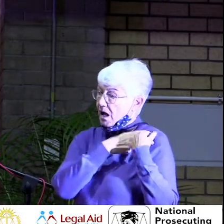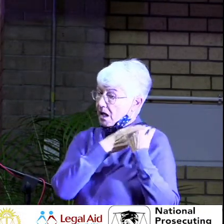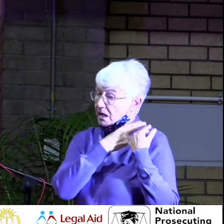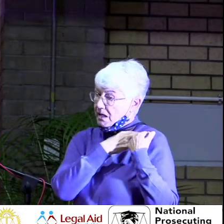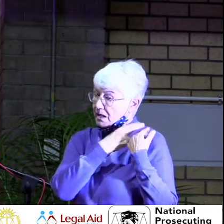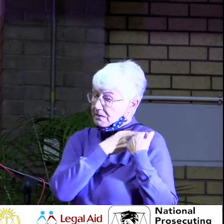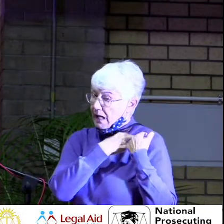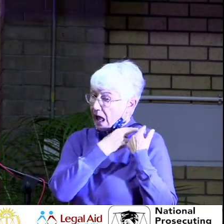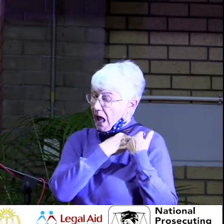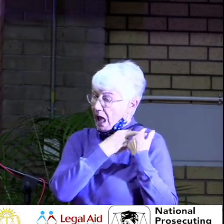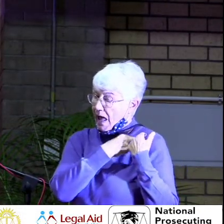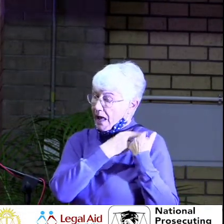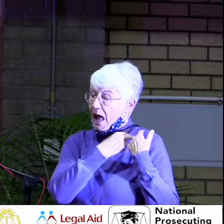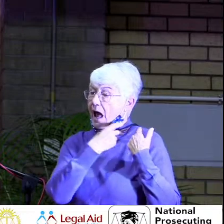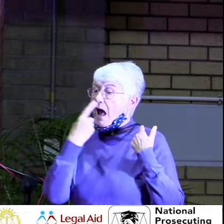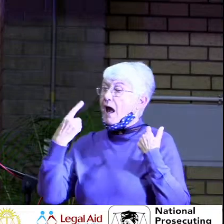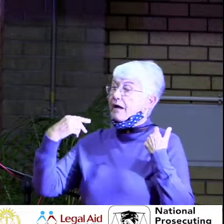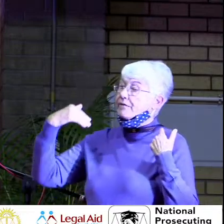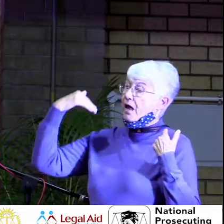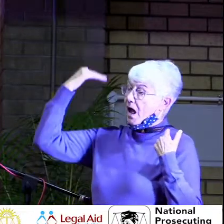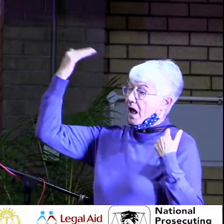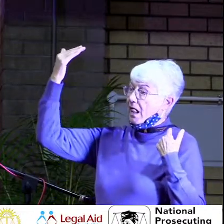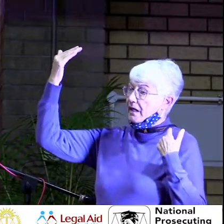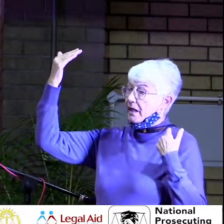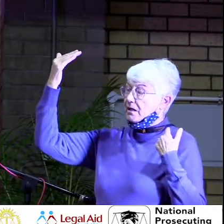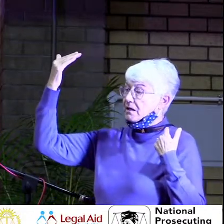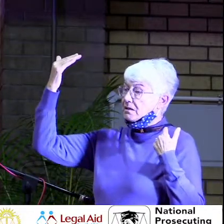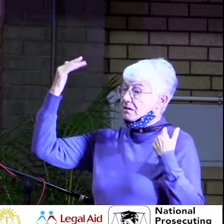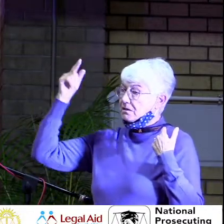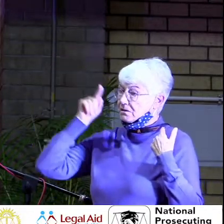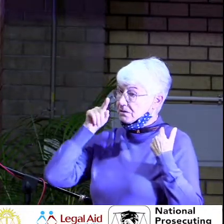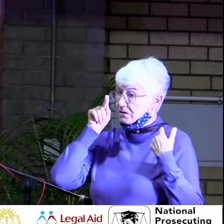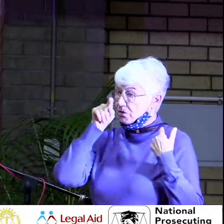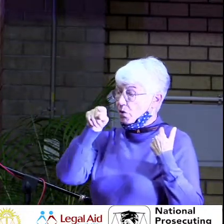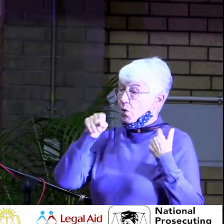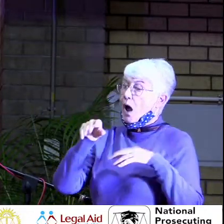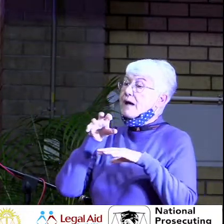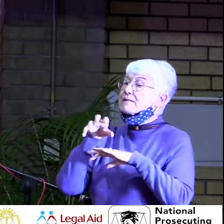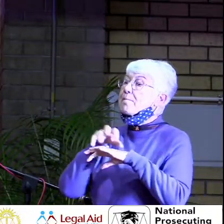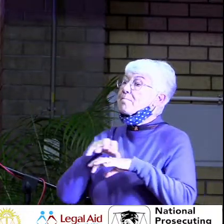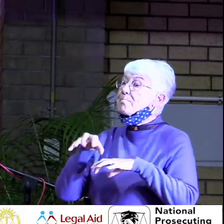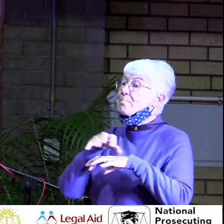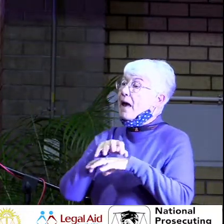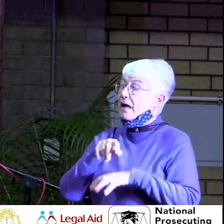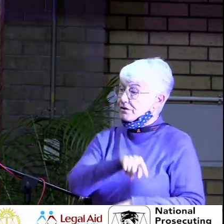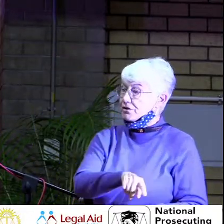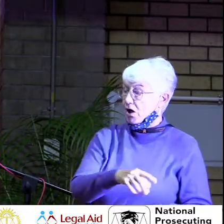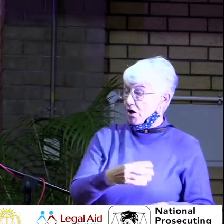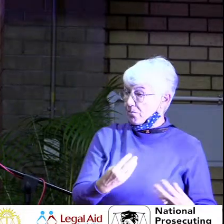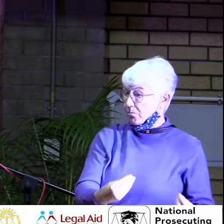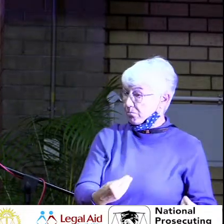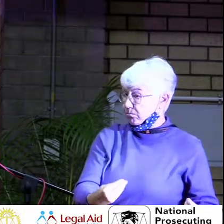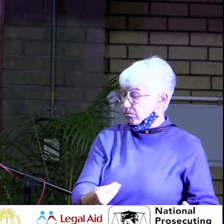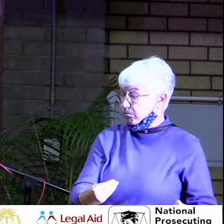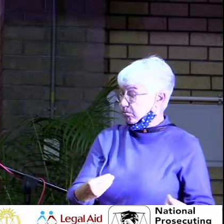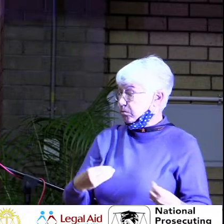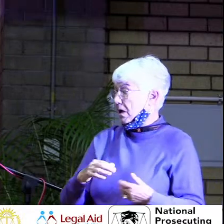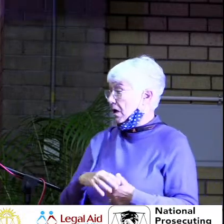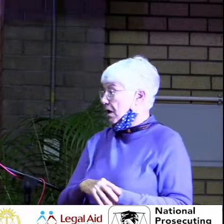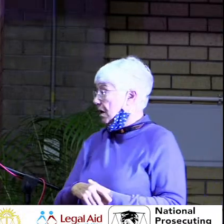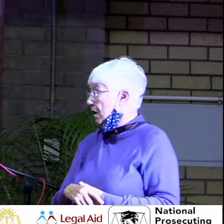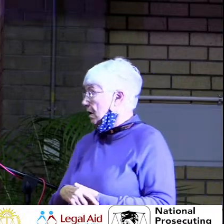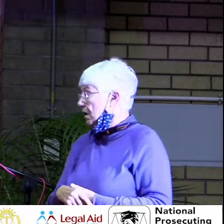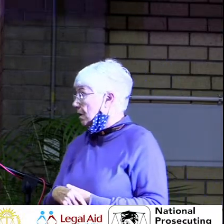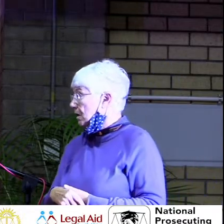and adults and of parents. We do programs on children and adolescents with